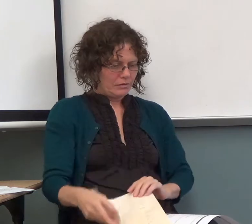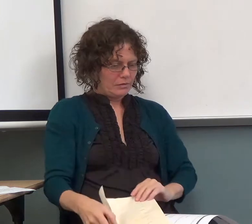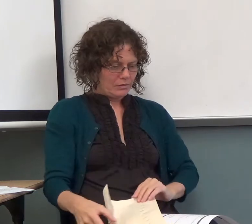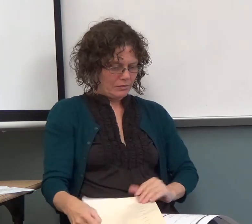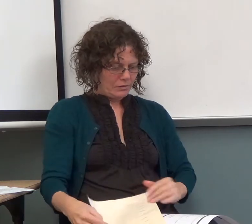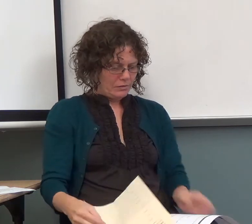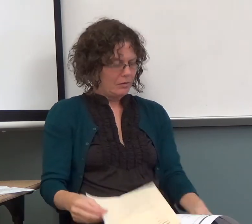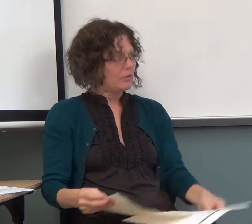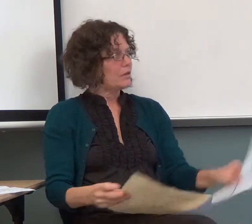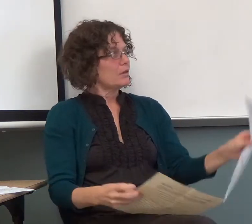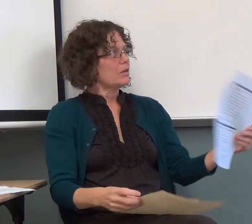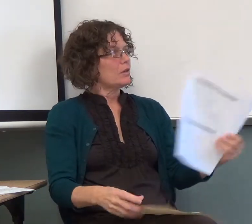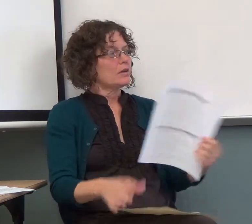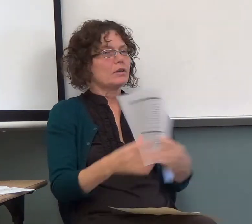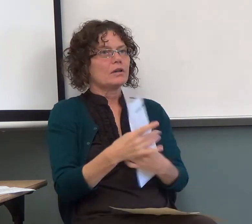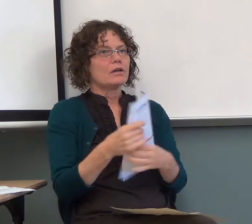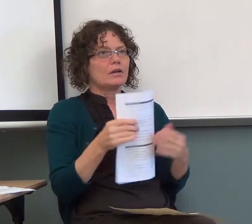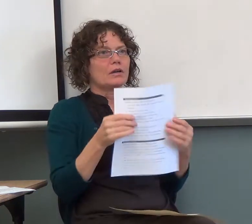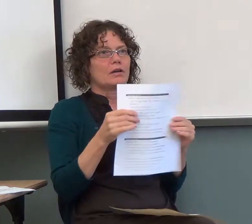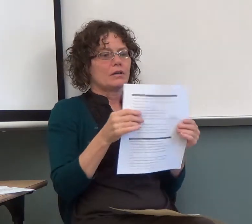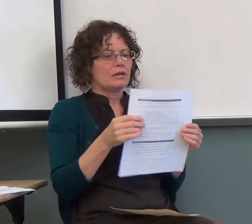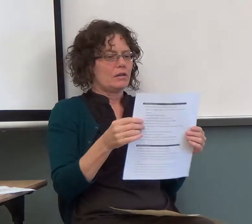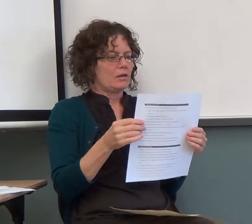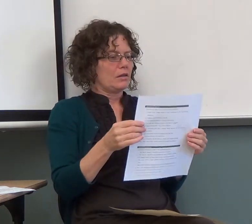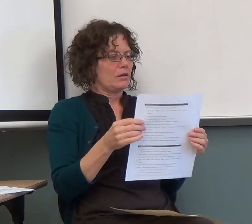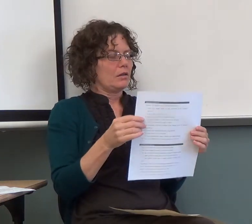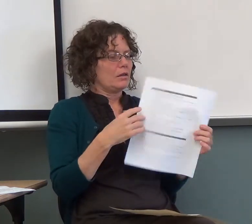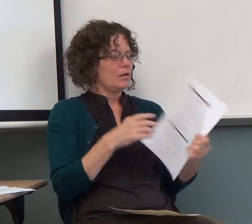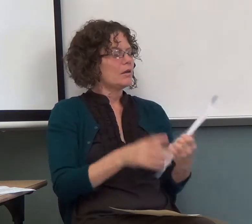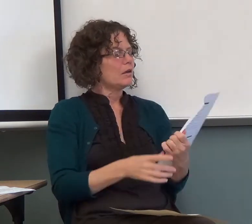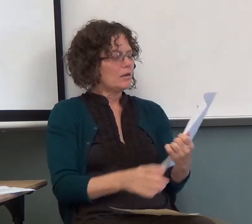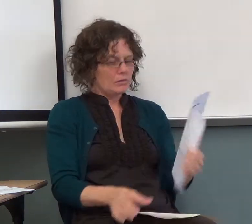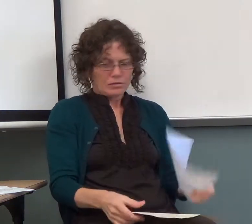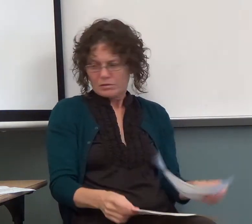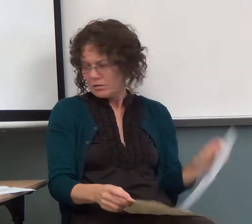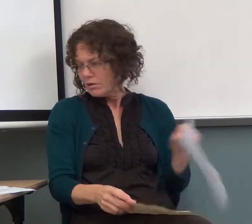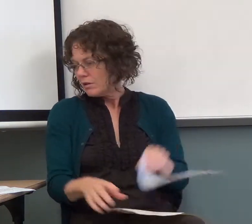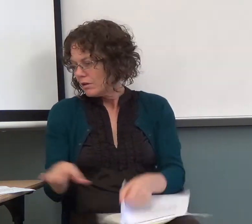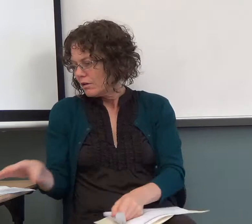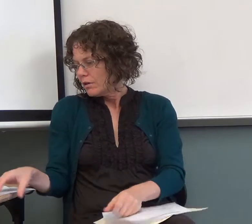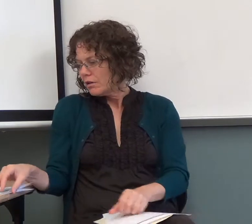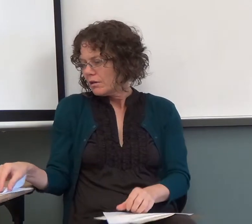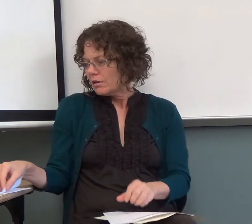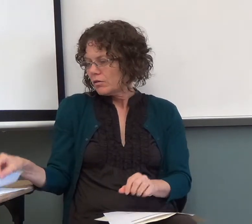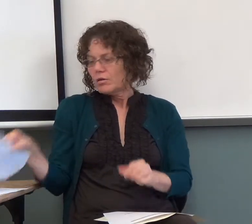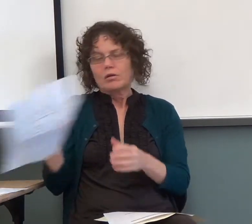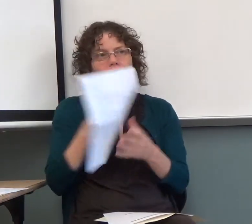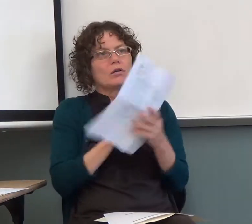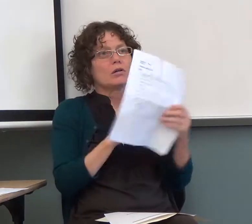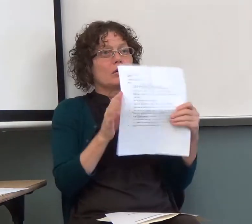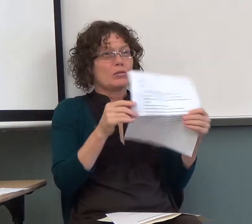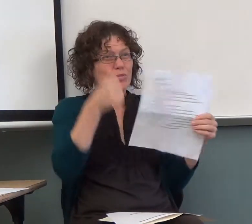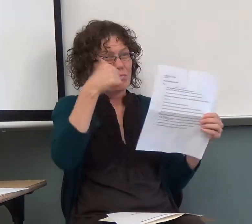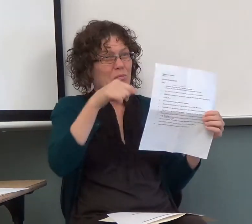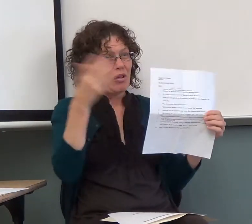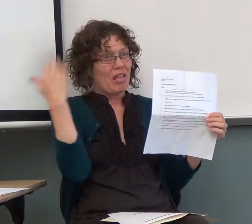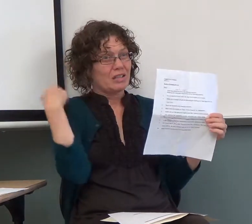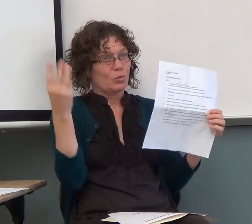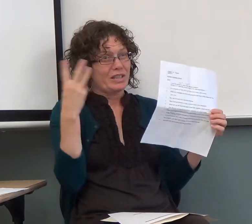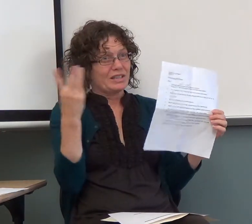You also have part 1 and part 2. Do you remember this from last Wednesday? Remember this? Last Wednesday? Part 1 and part 2.